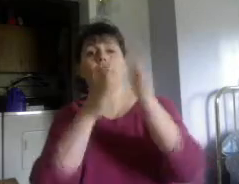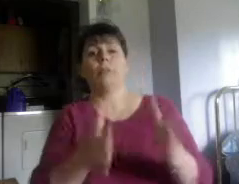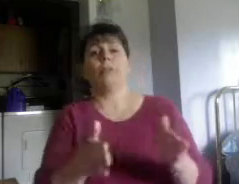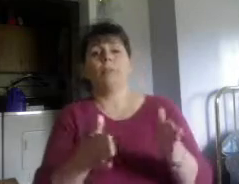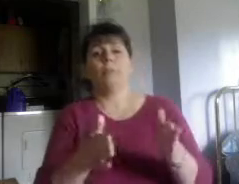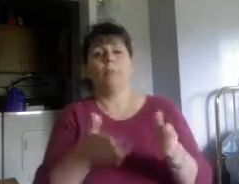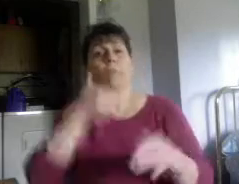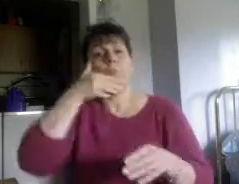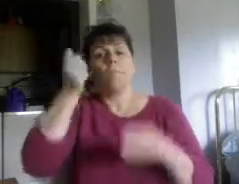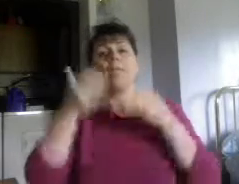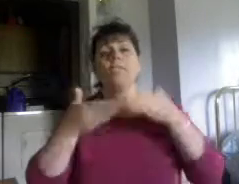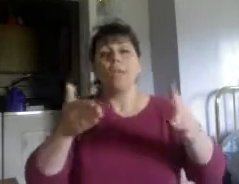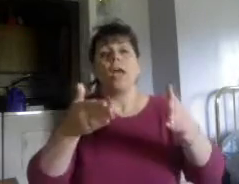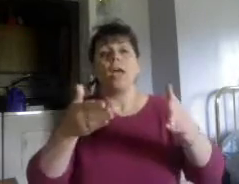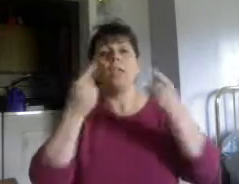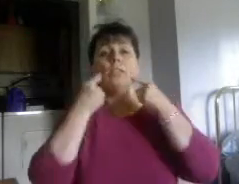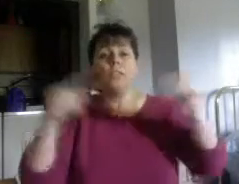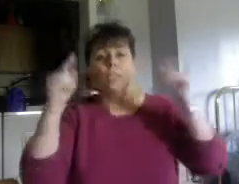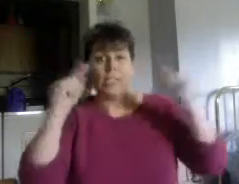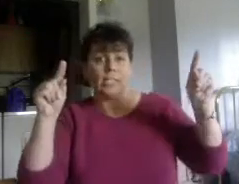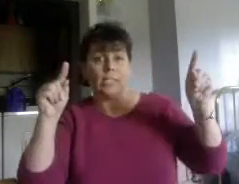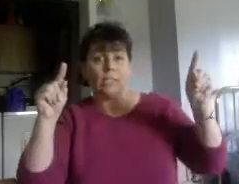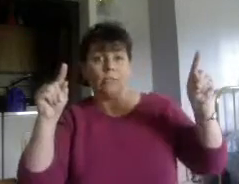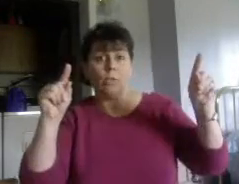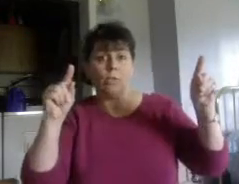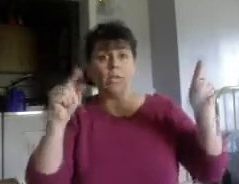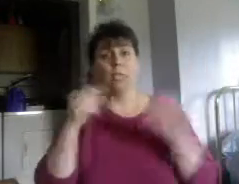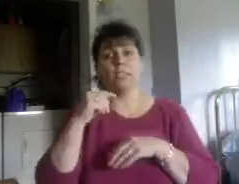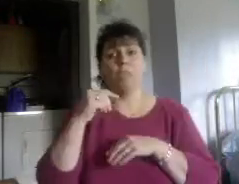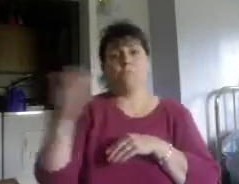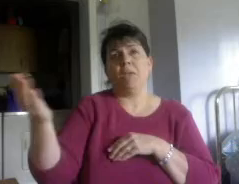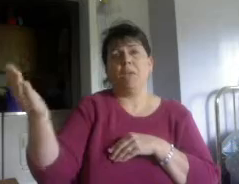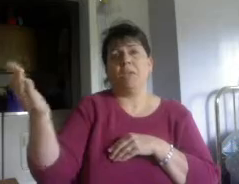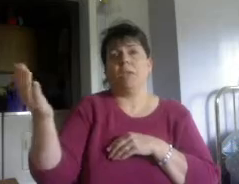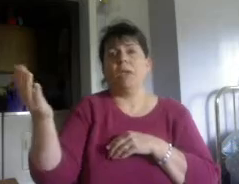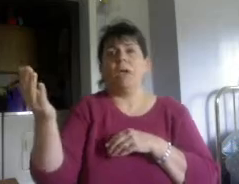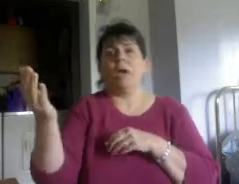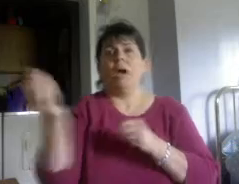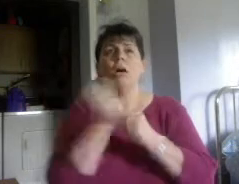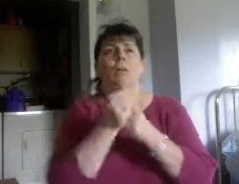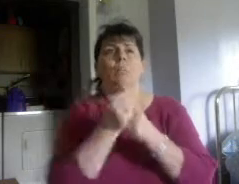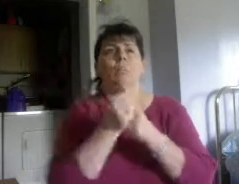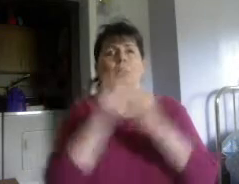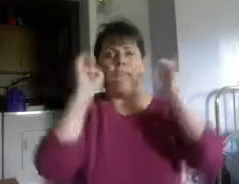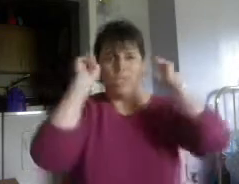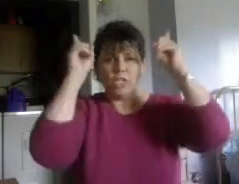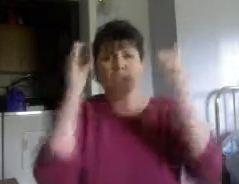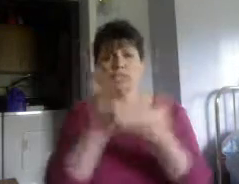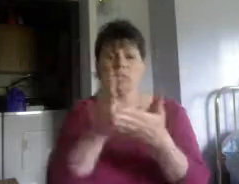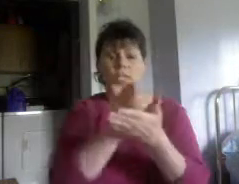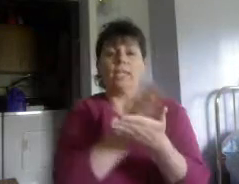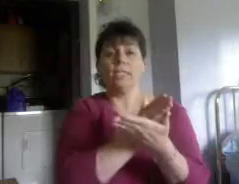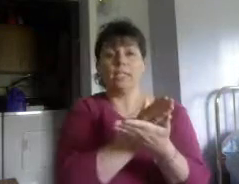education sessions and workshop exercises. Find creative ways of bringing the youth together and tell them that you'll buy them lots of pizza